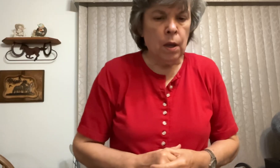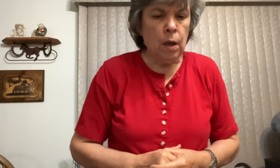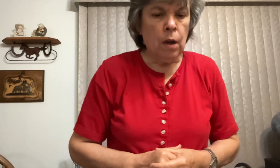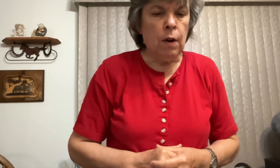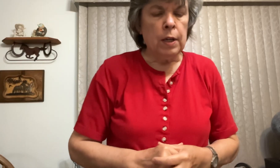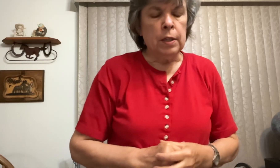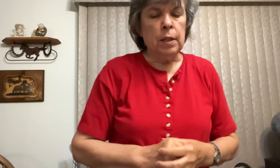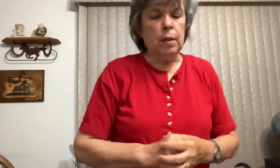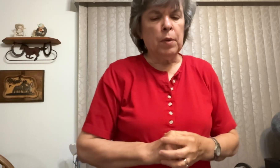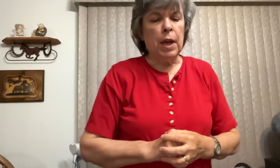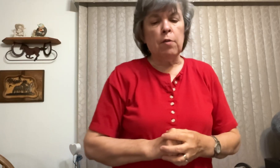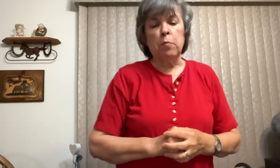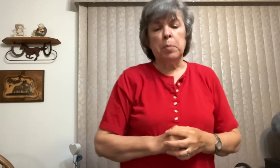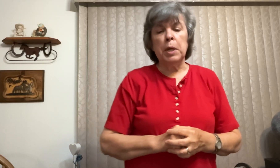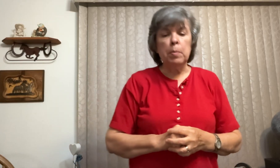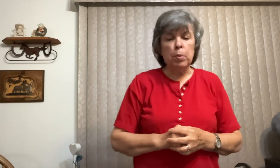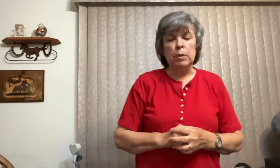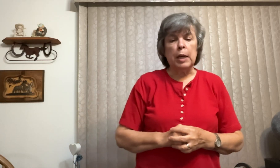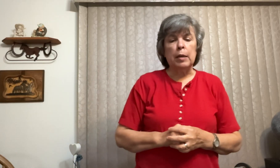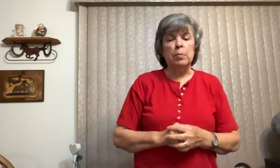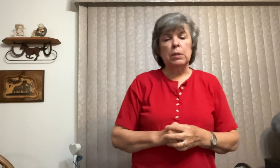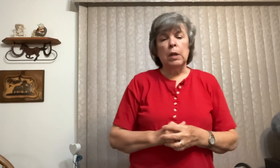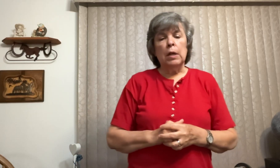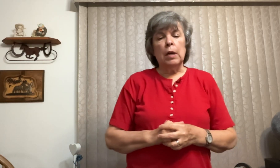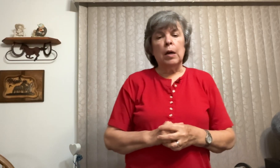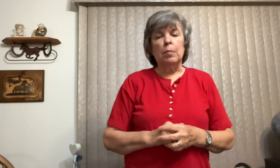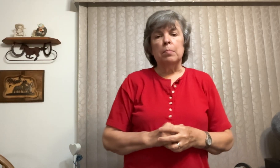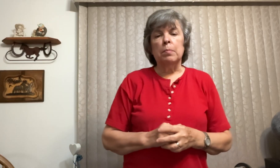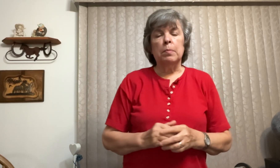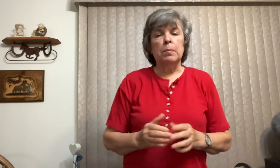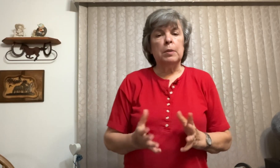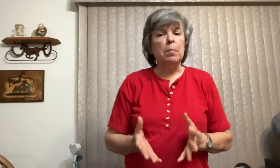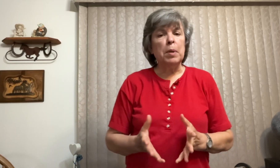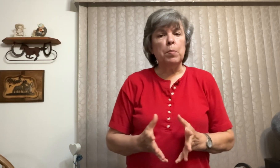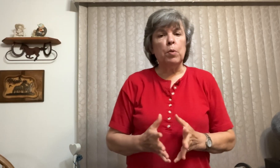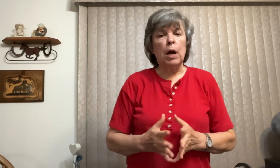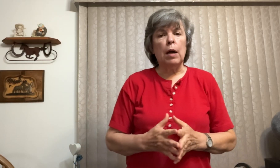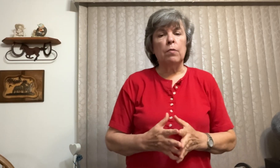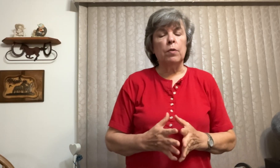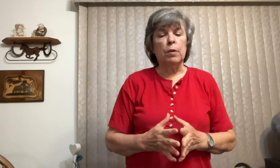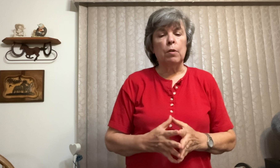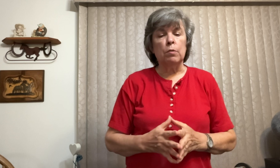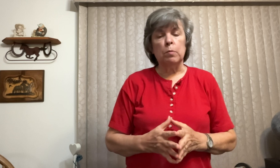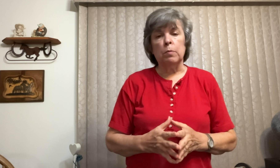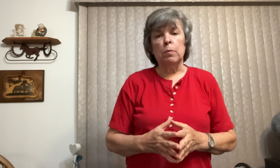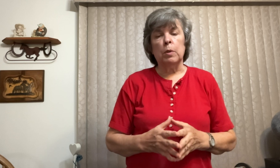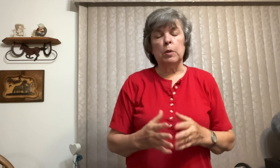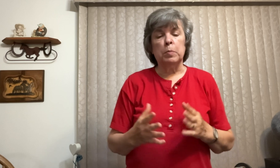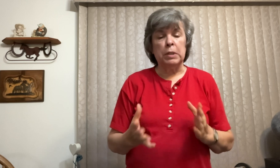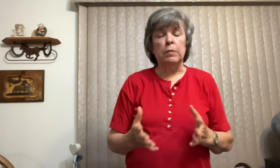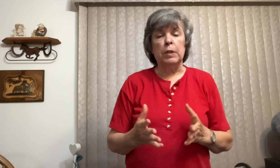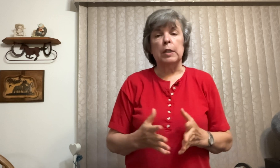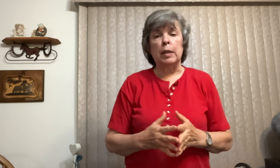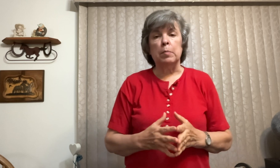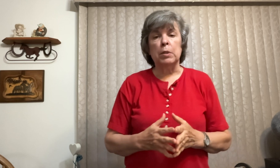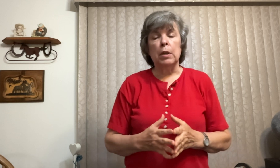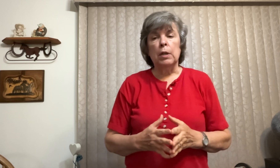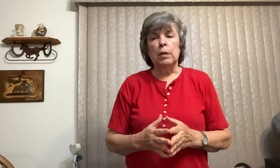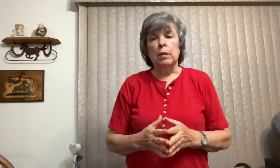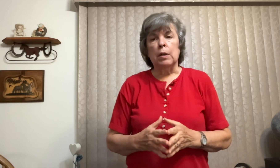All right. Then we have people names. Some people have their own specific names.